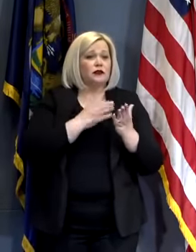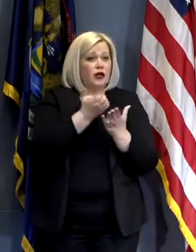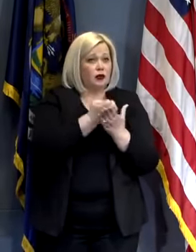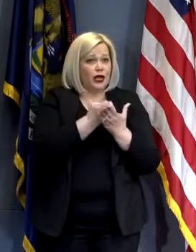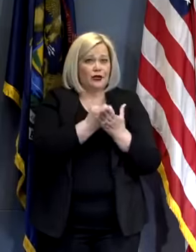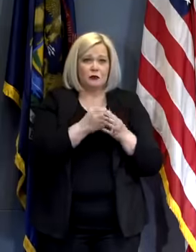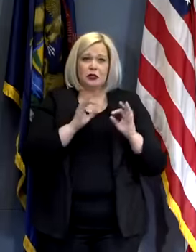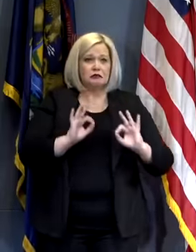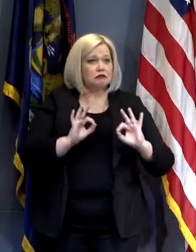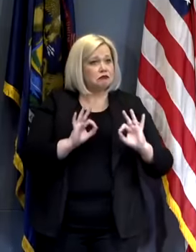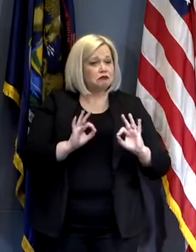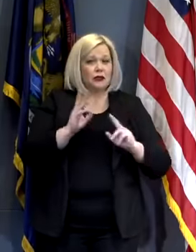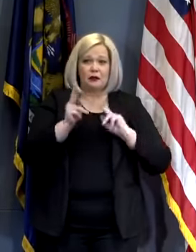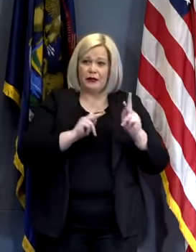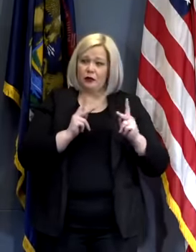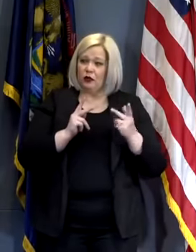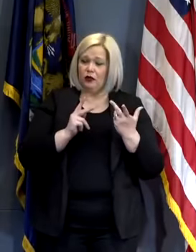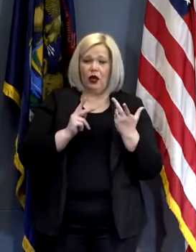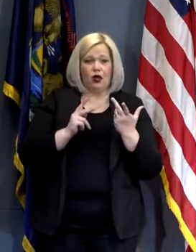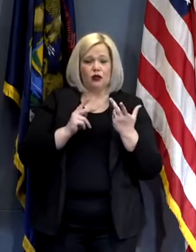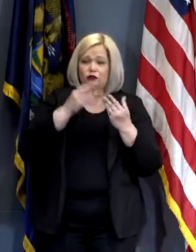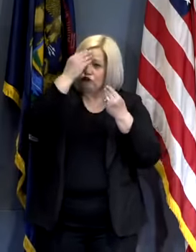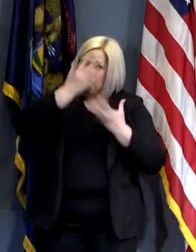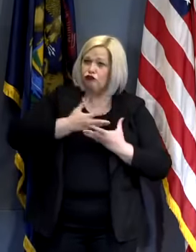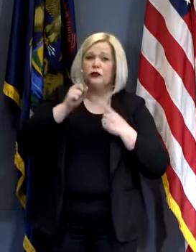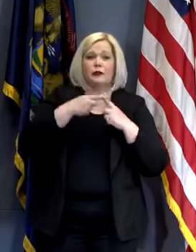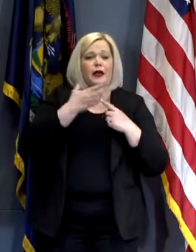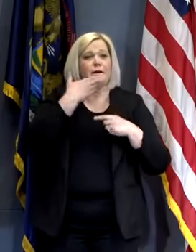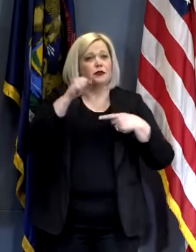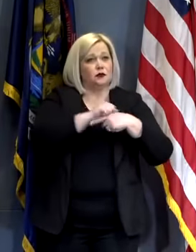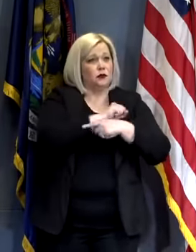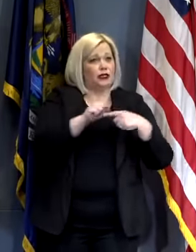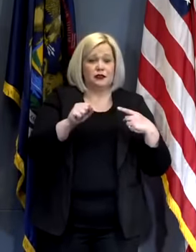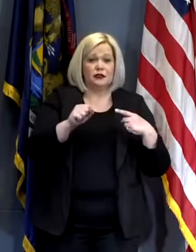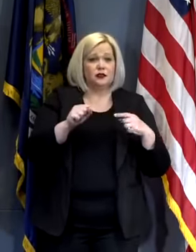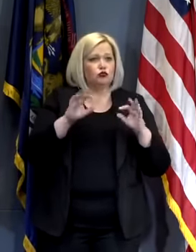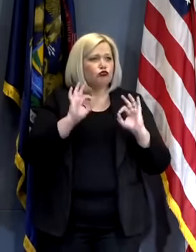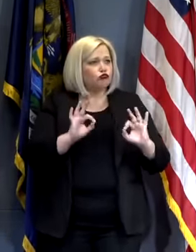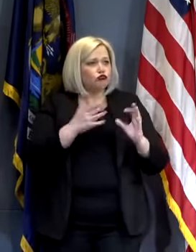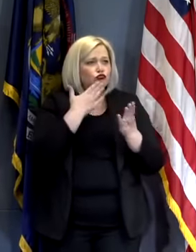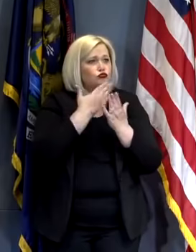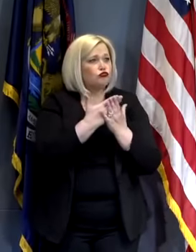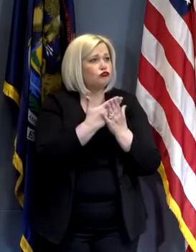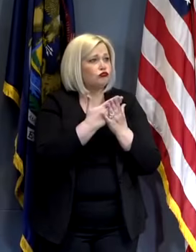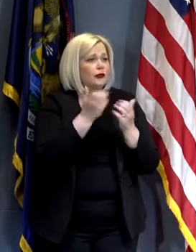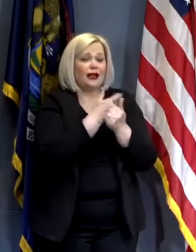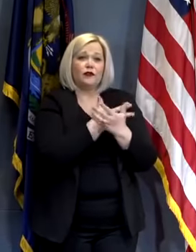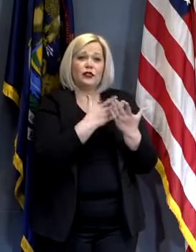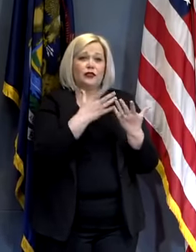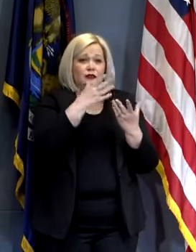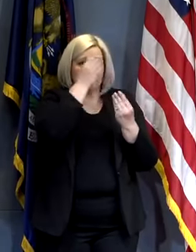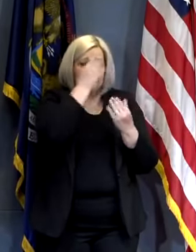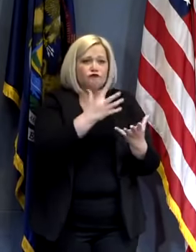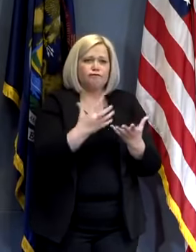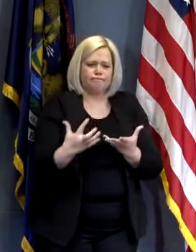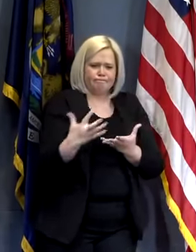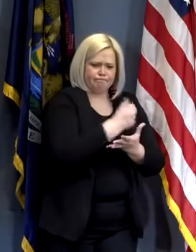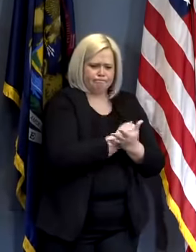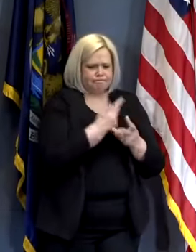are people that are sharing their thoughts about best practices. All of these will be taken into consideration as I